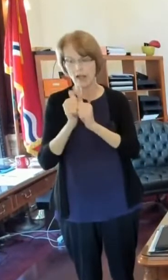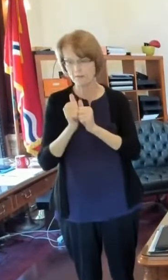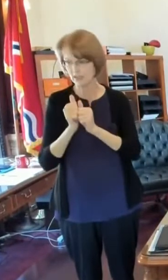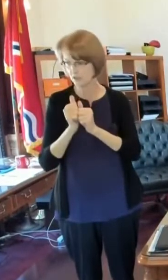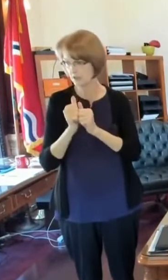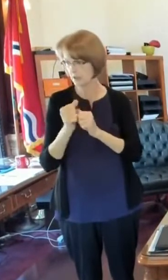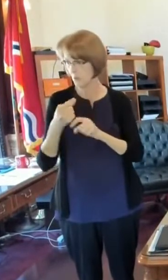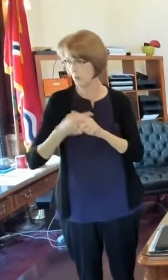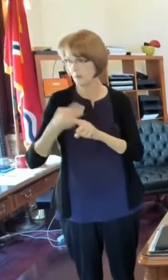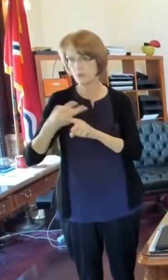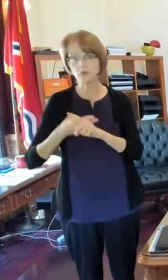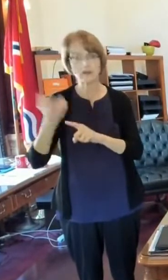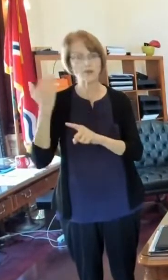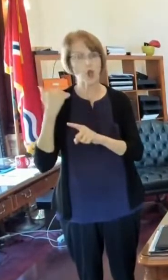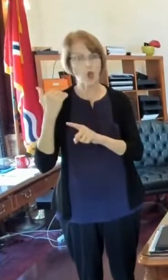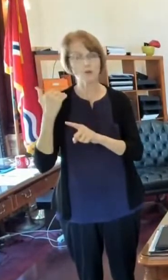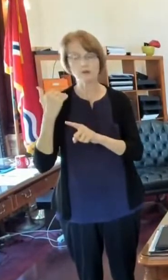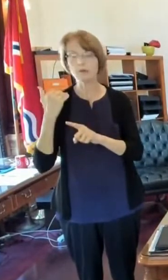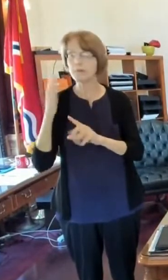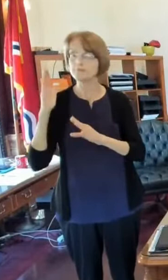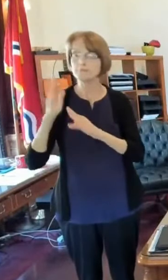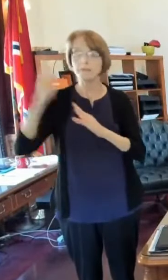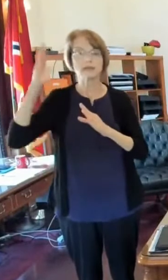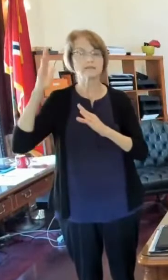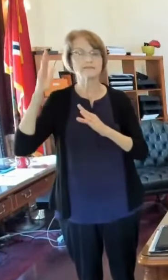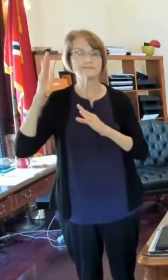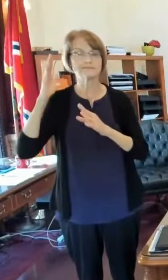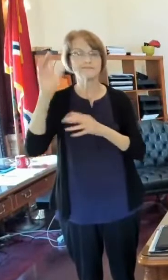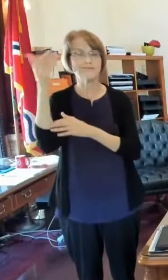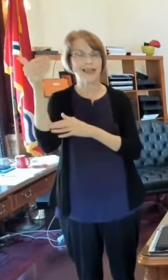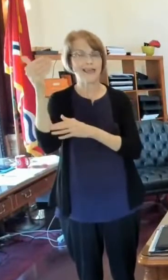or 2 months ago as the best flag, and so